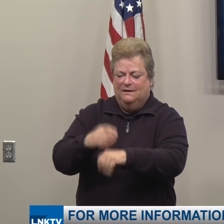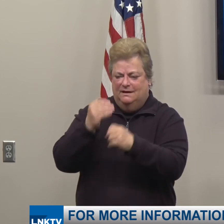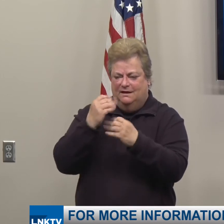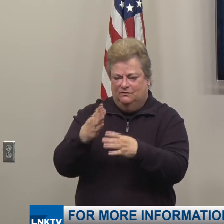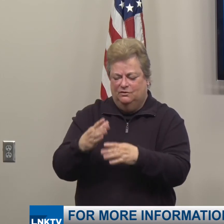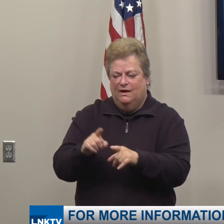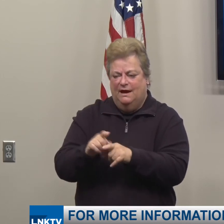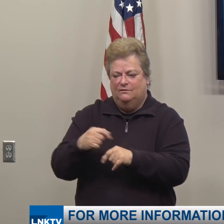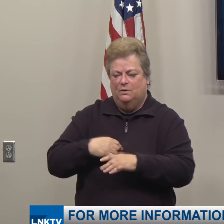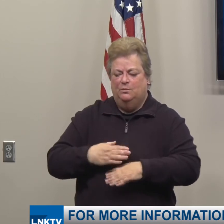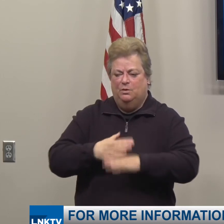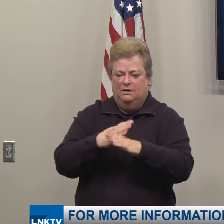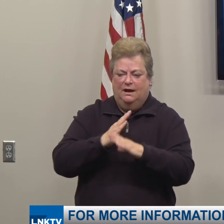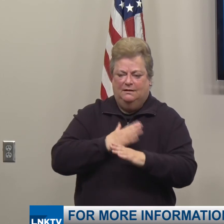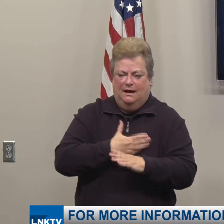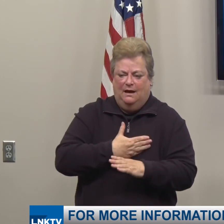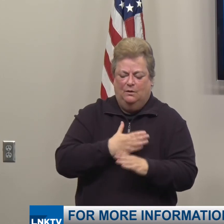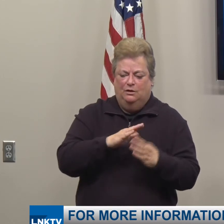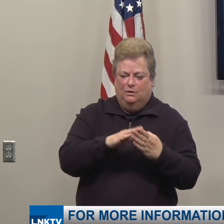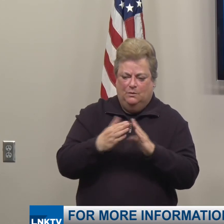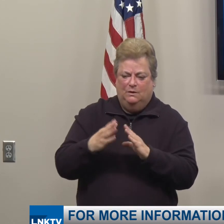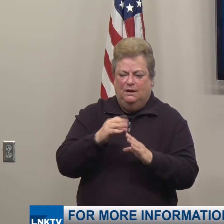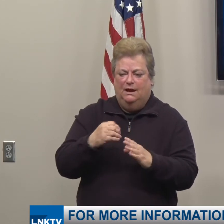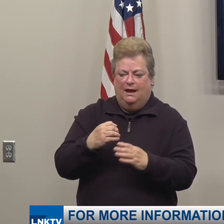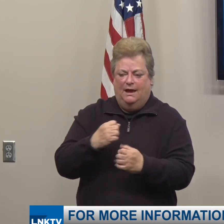ones and our community.